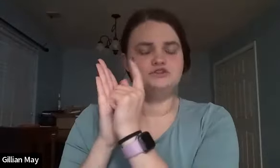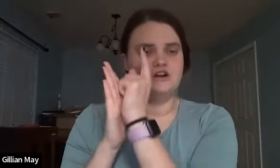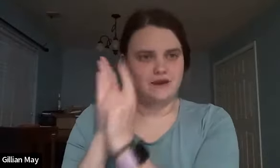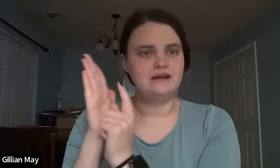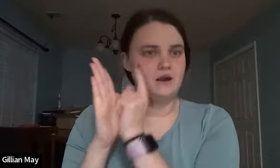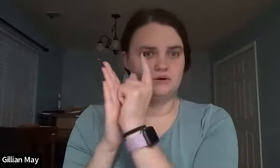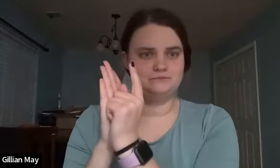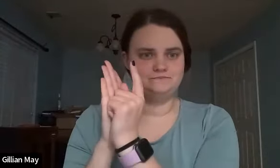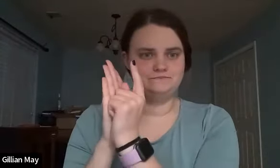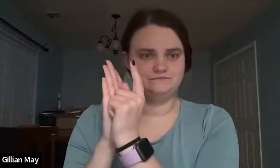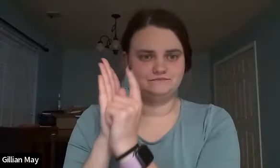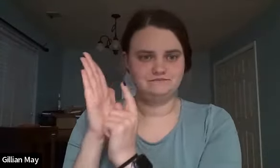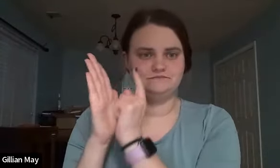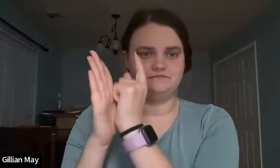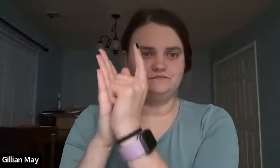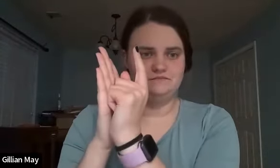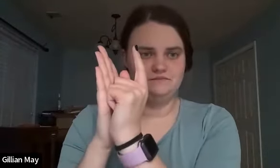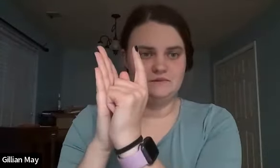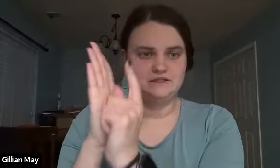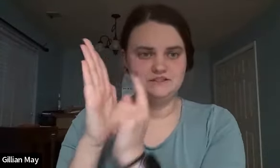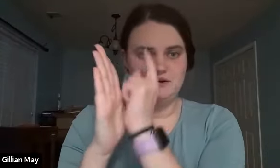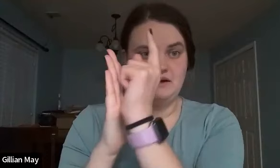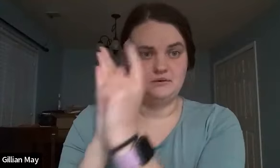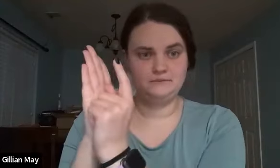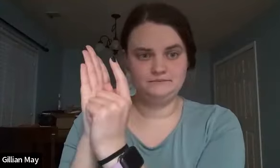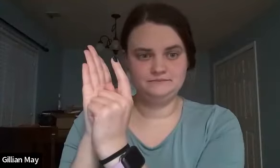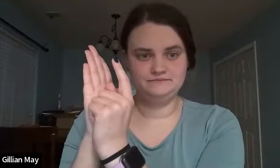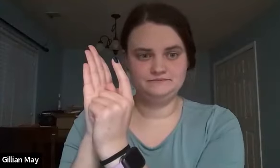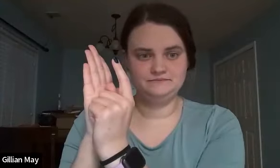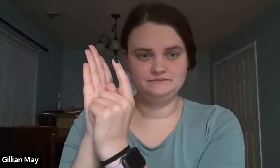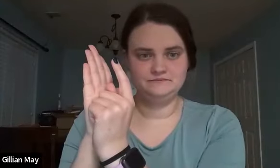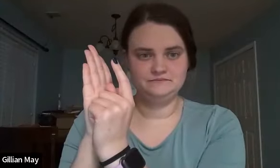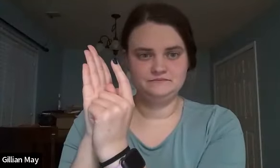talking about an hour. So hour.